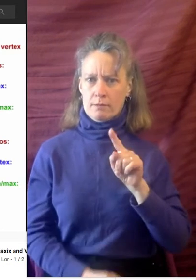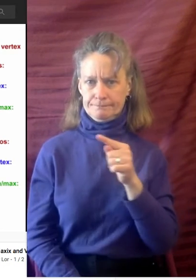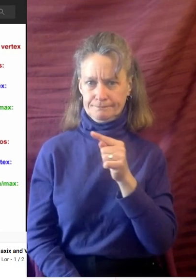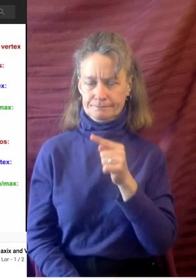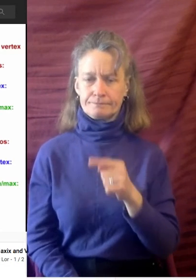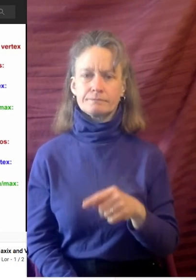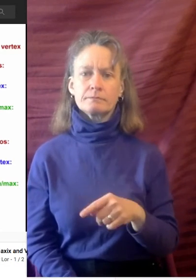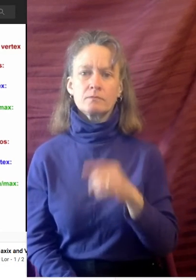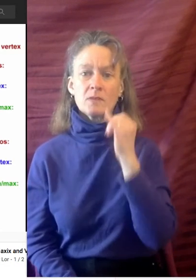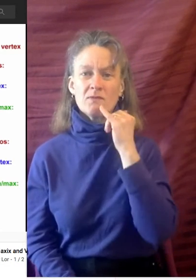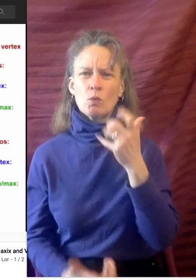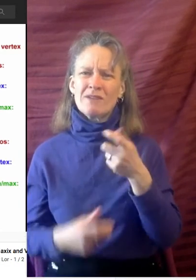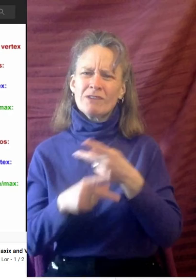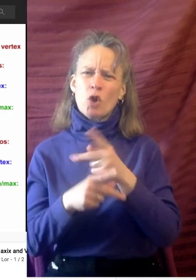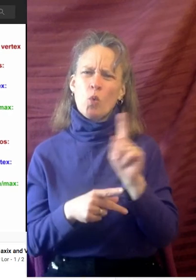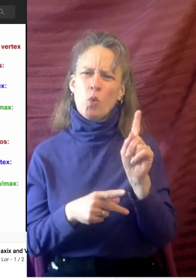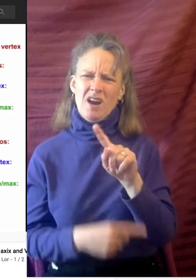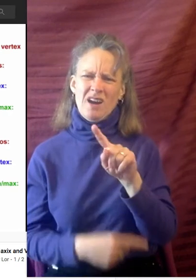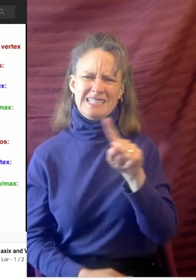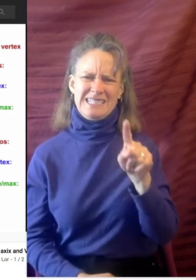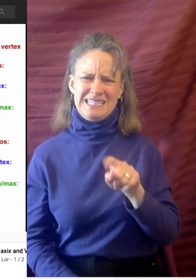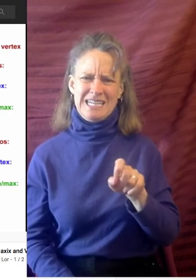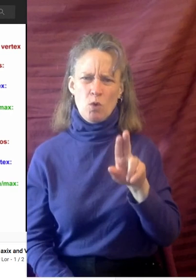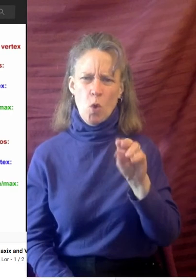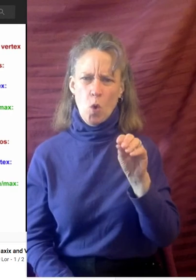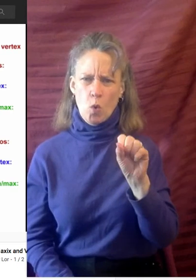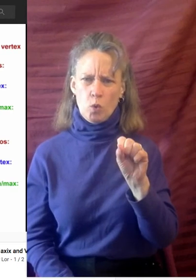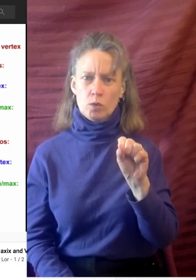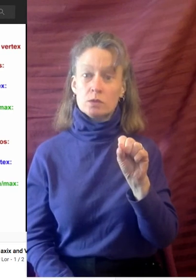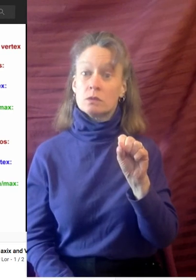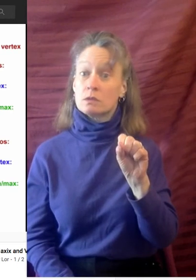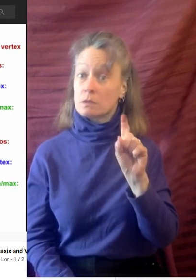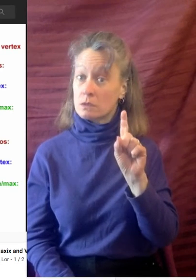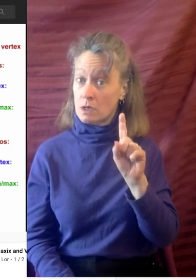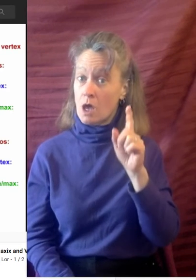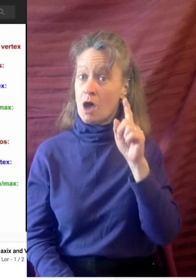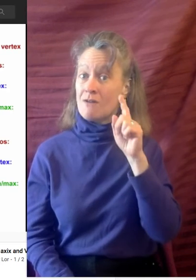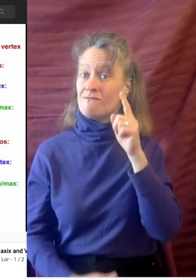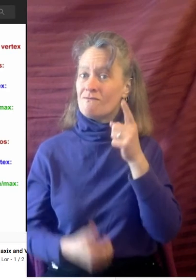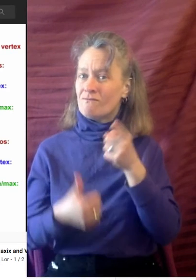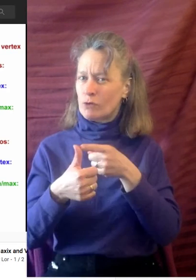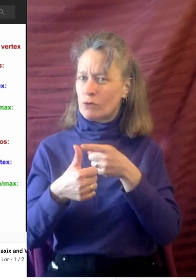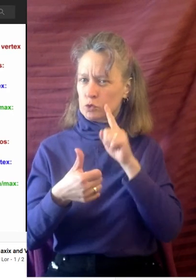trying to find the zeros, the first thing you want to do is you want to look at your x-axis